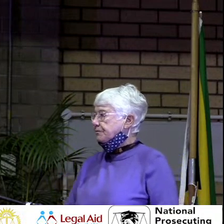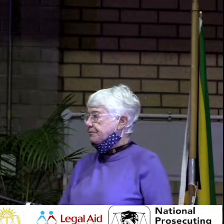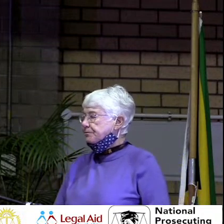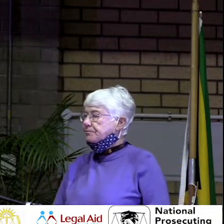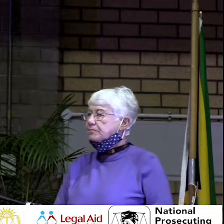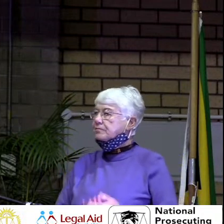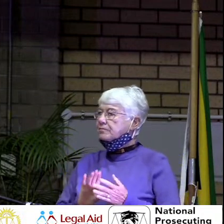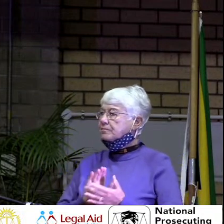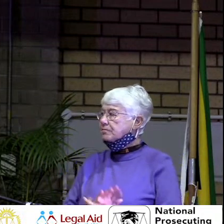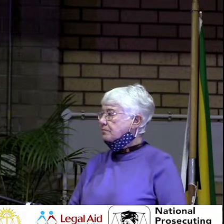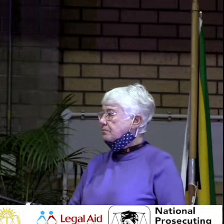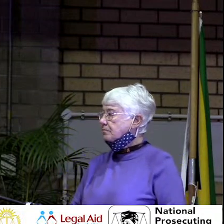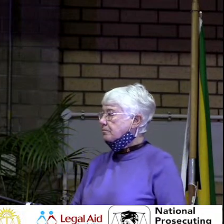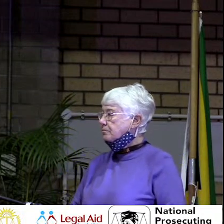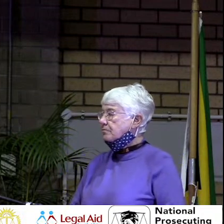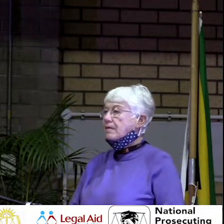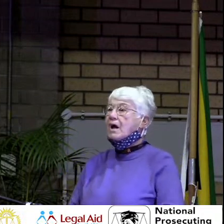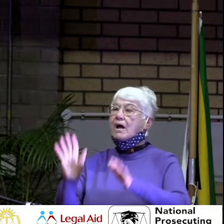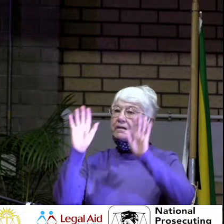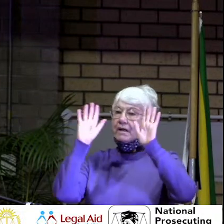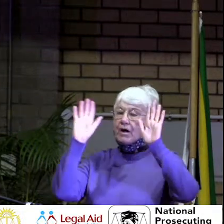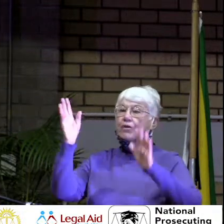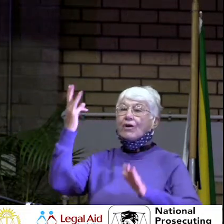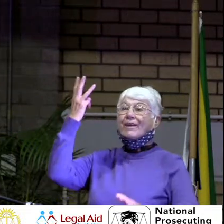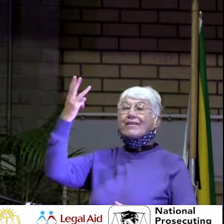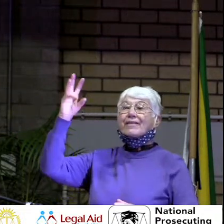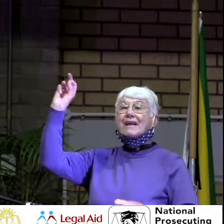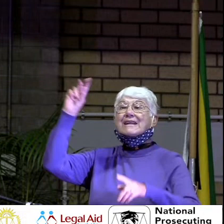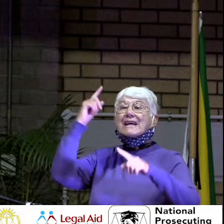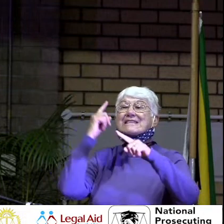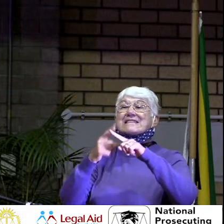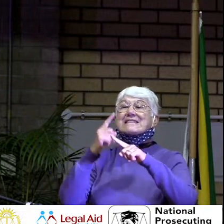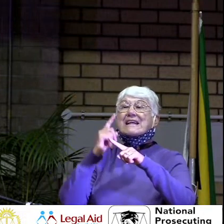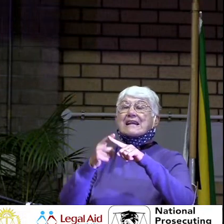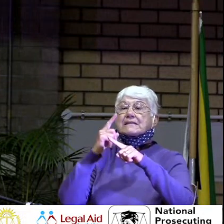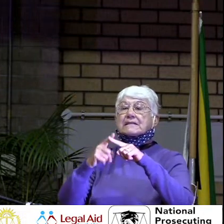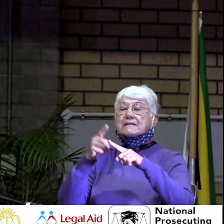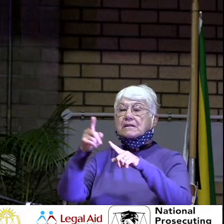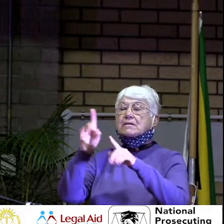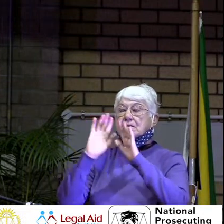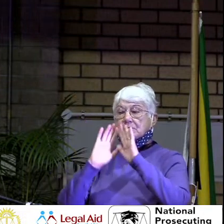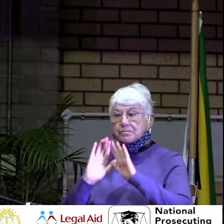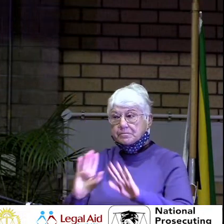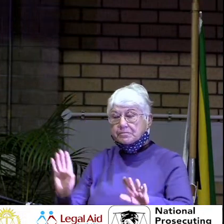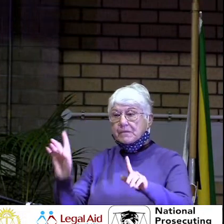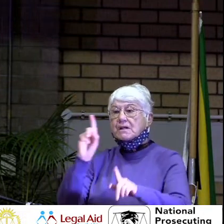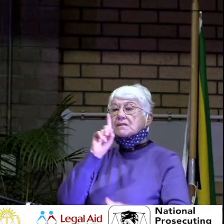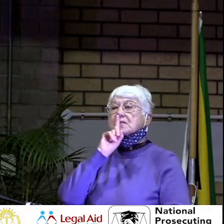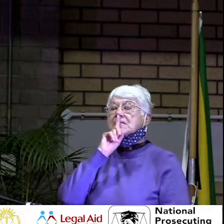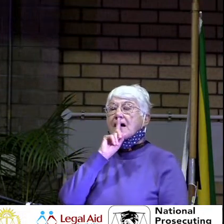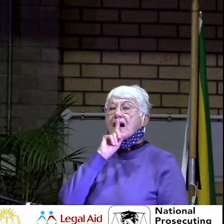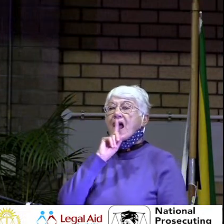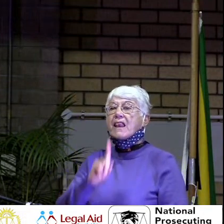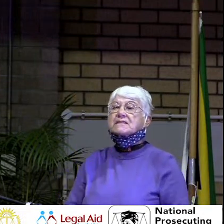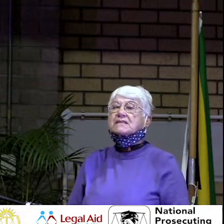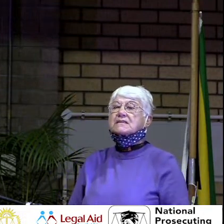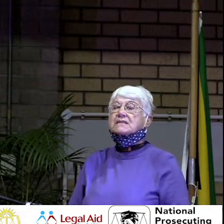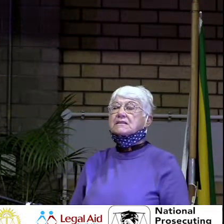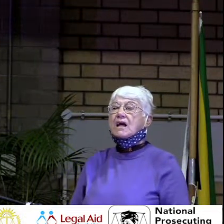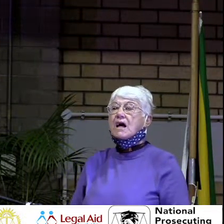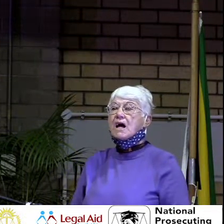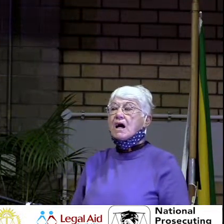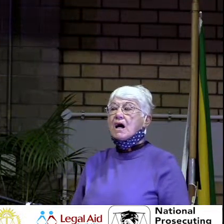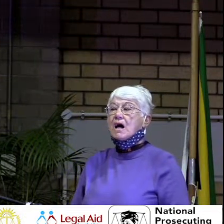seconds have a moment of silence, and you're most welcome to sit down for that. a moment of silence